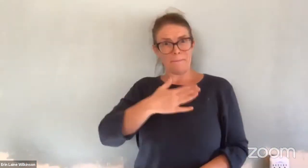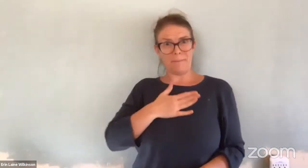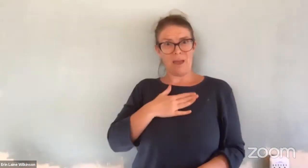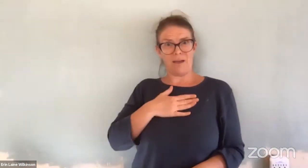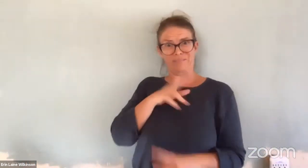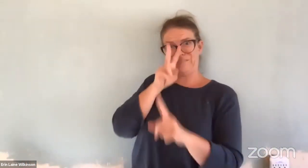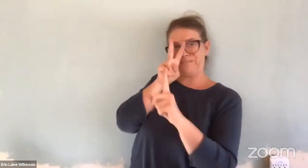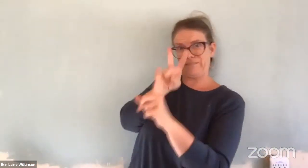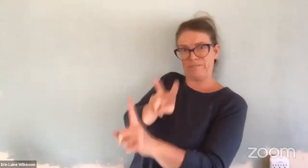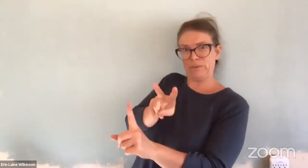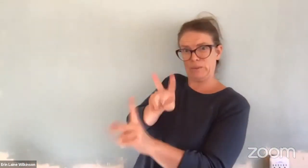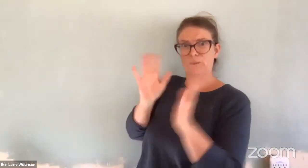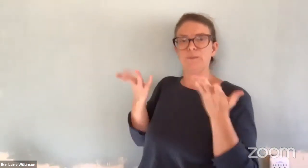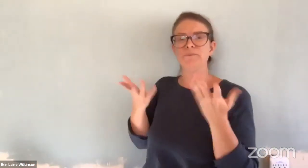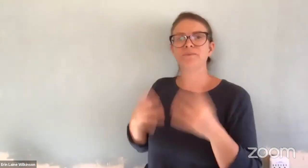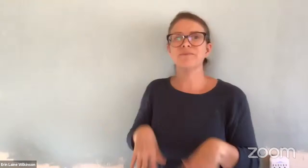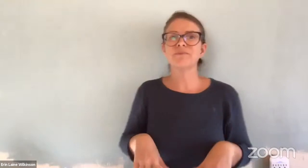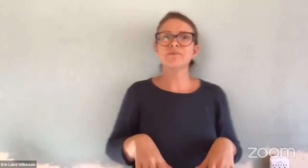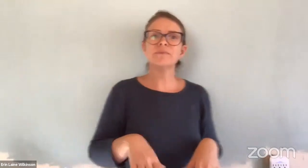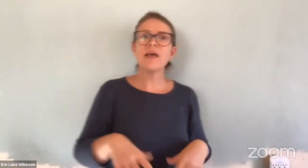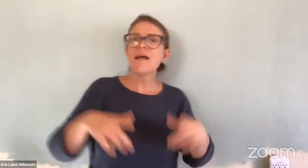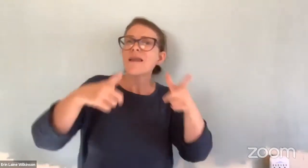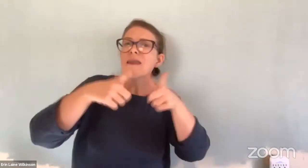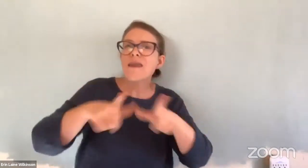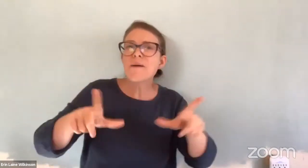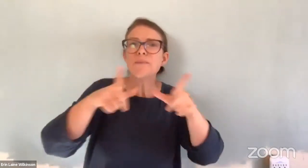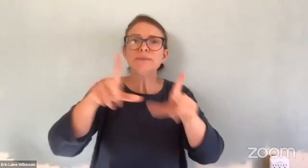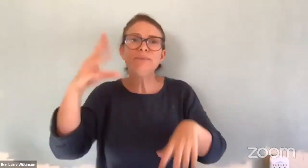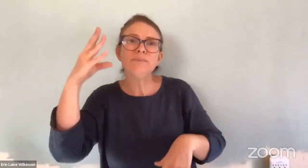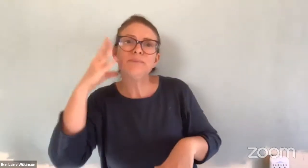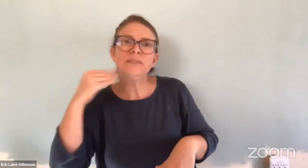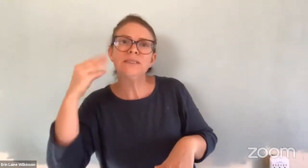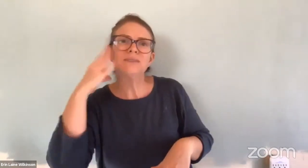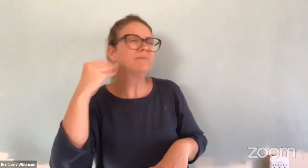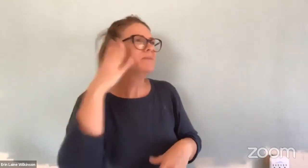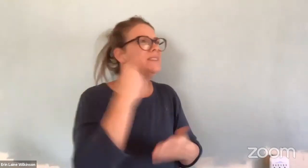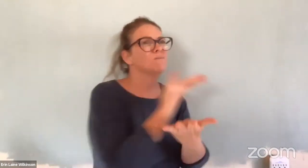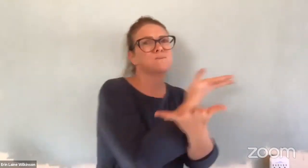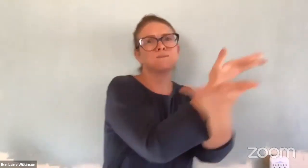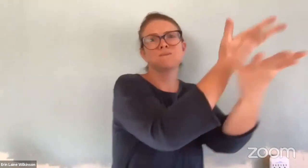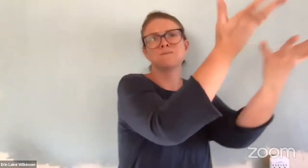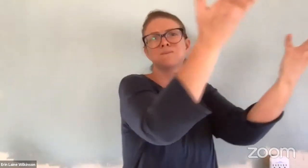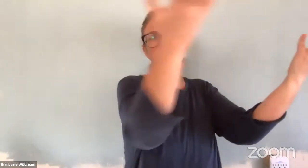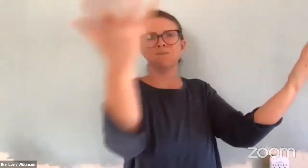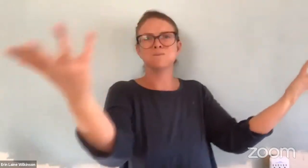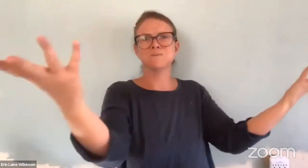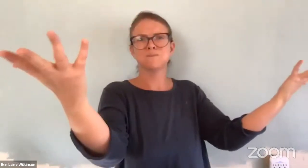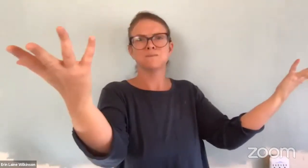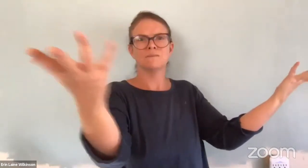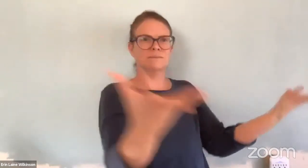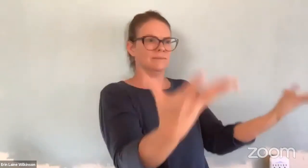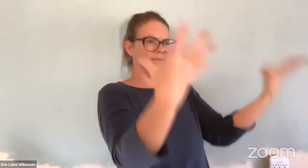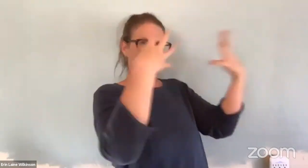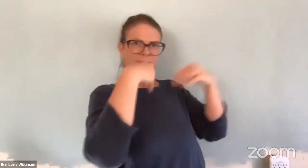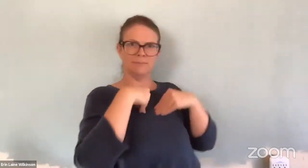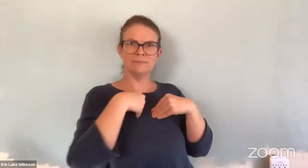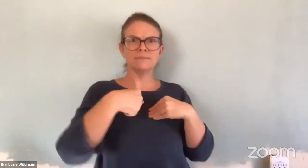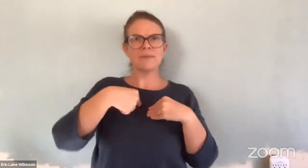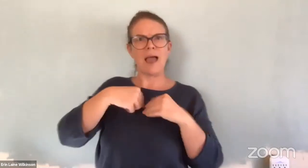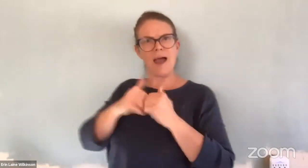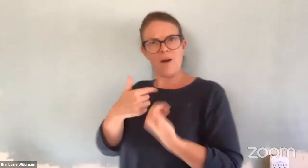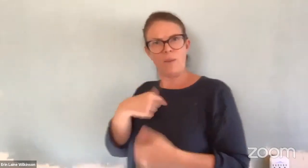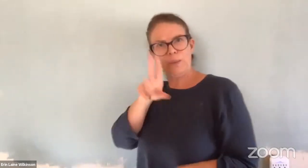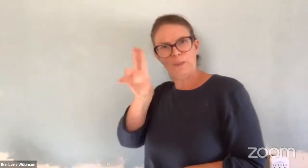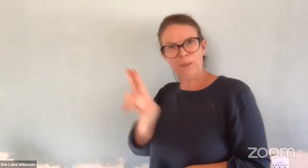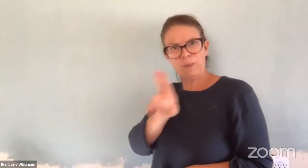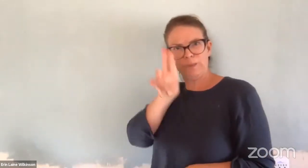their grammar, and so forth. My personal view on this is that language experience in